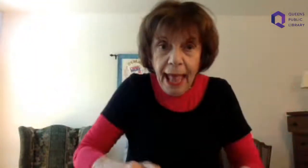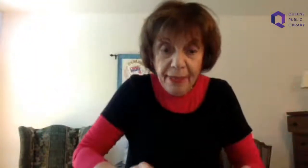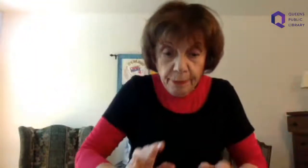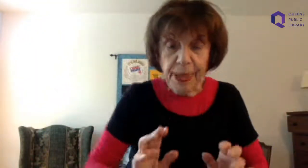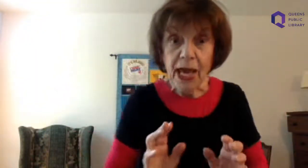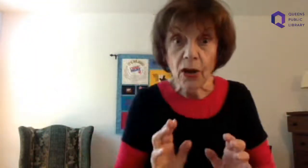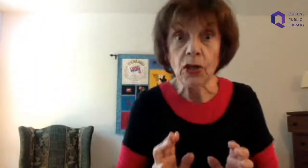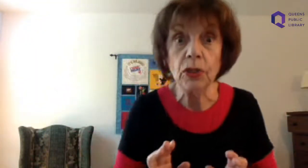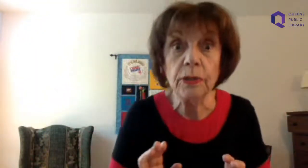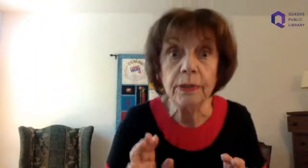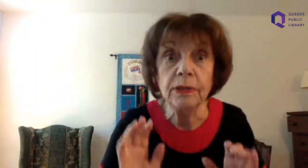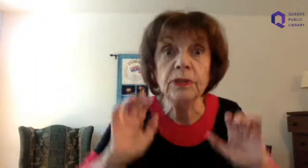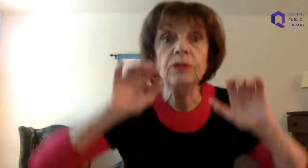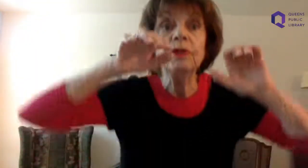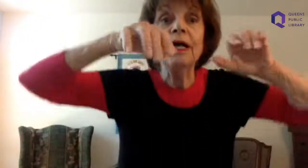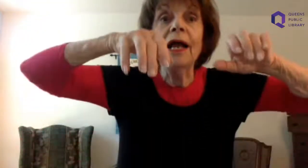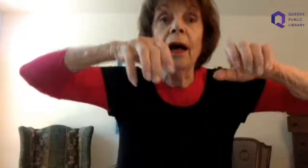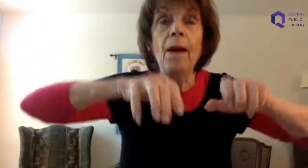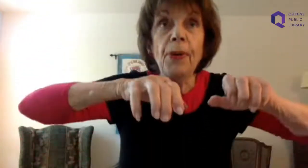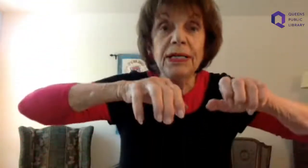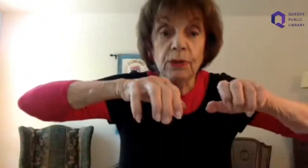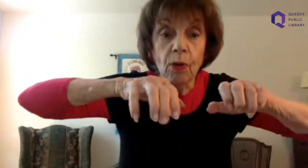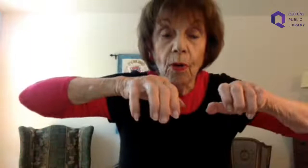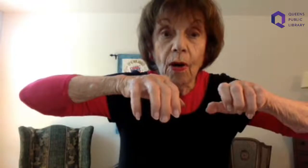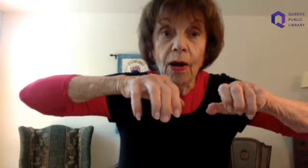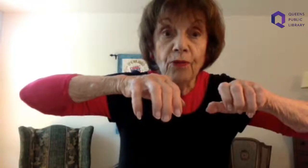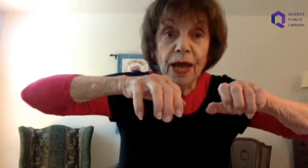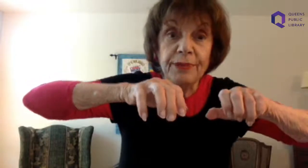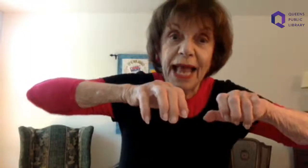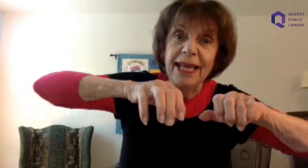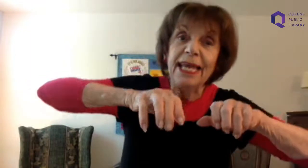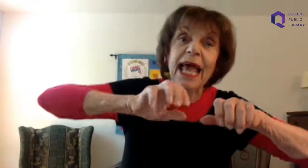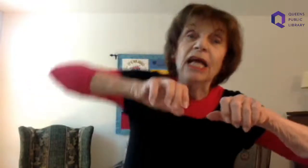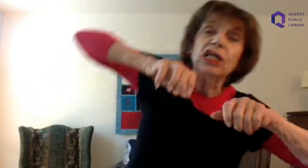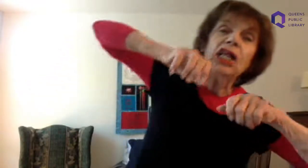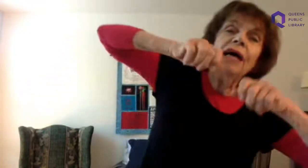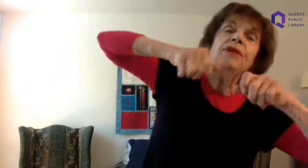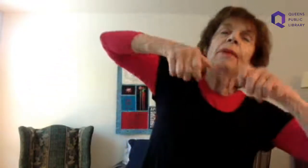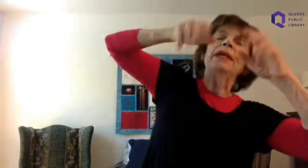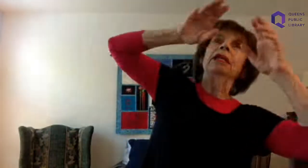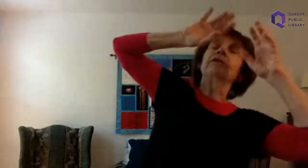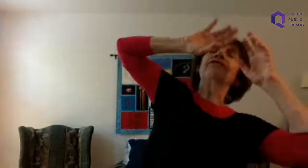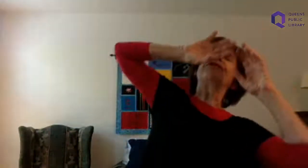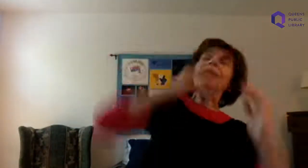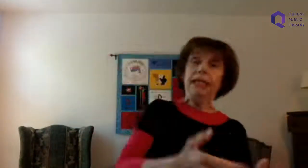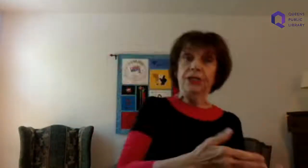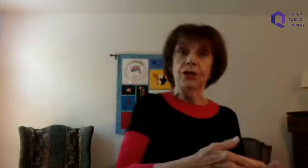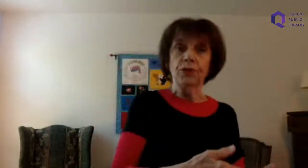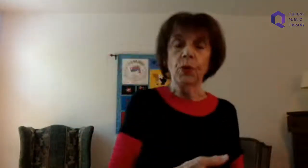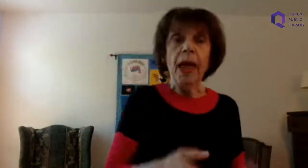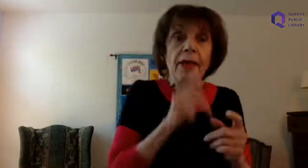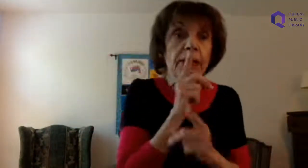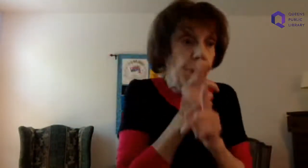and the bear, up on his, grabbed it, and he climbed up and fell into the room. The little boy said,